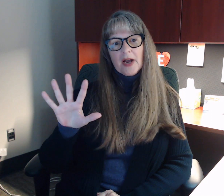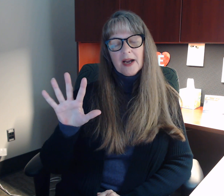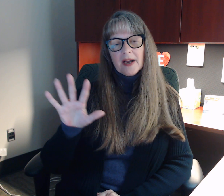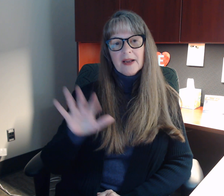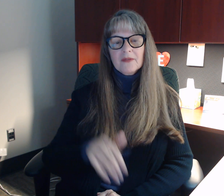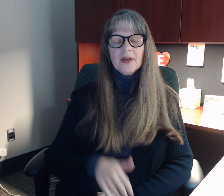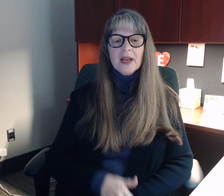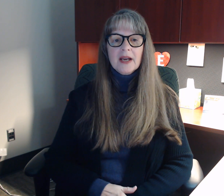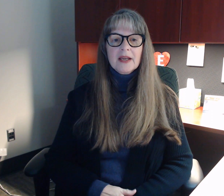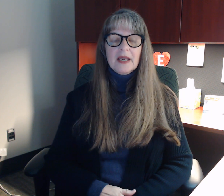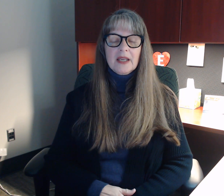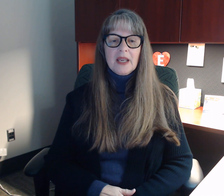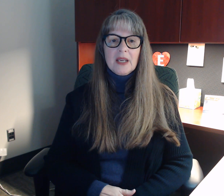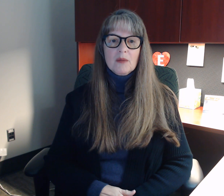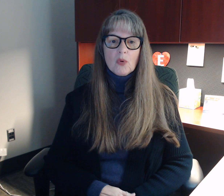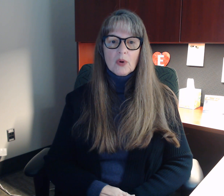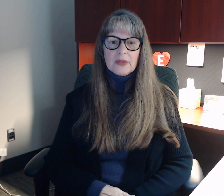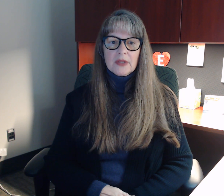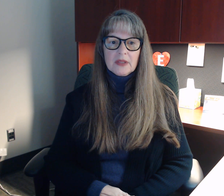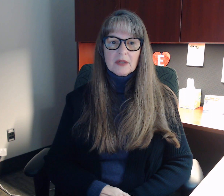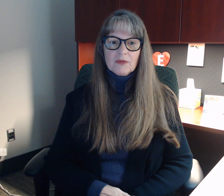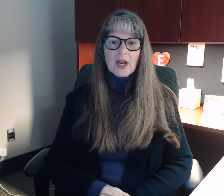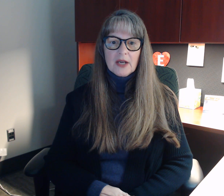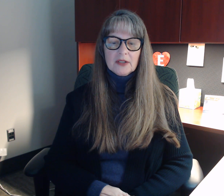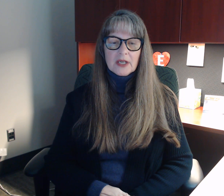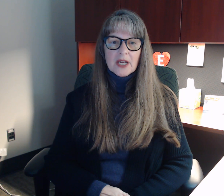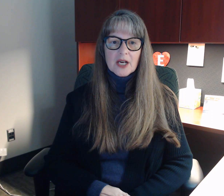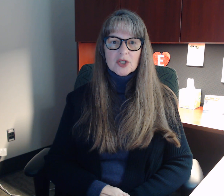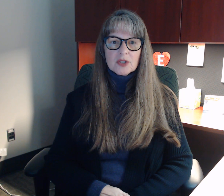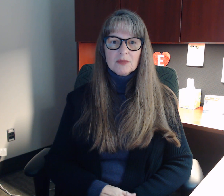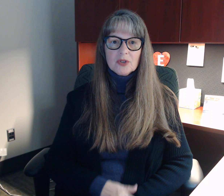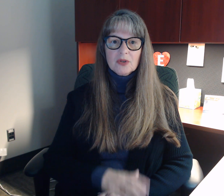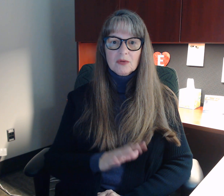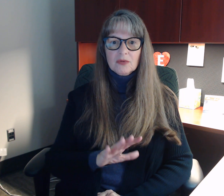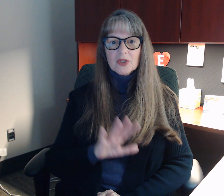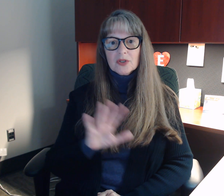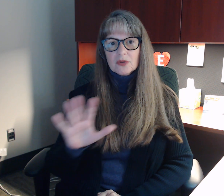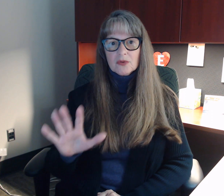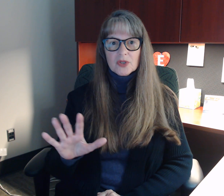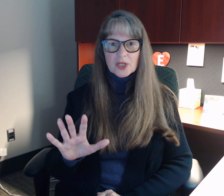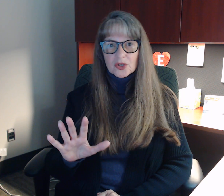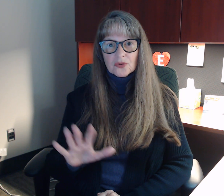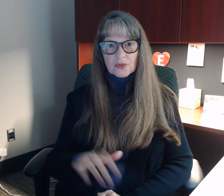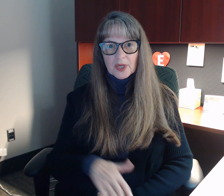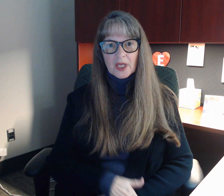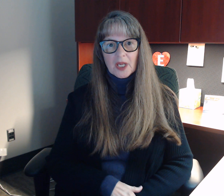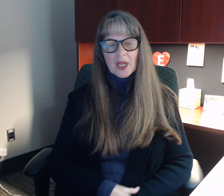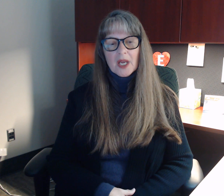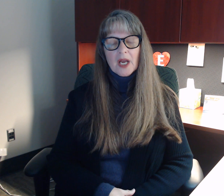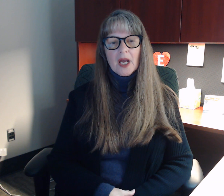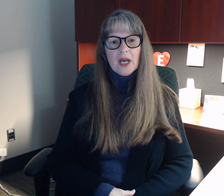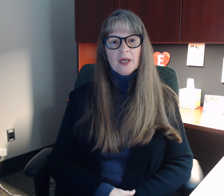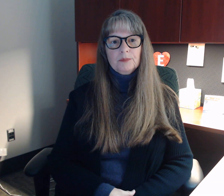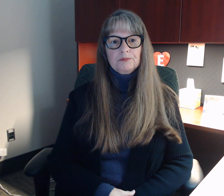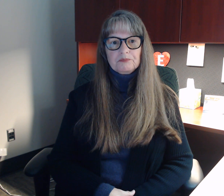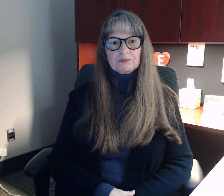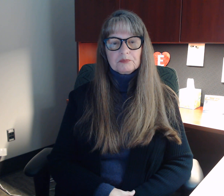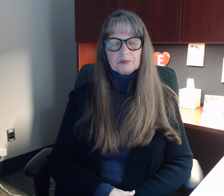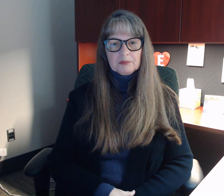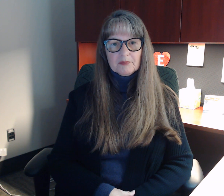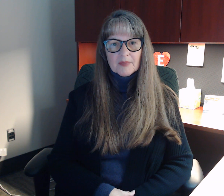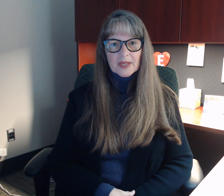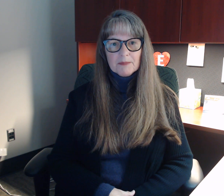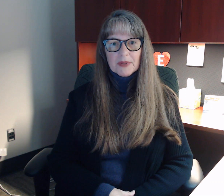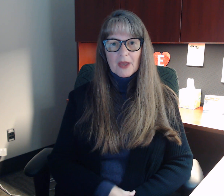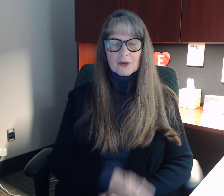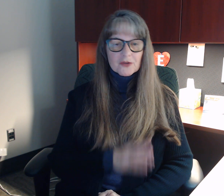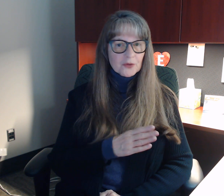2025 anymore. I think they've gotten accustomed to this new century. But those first 10